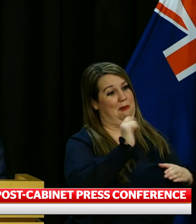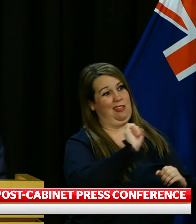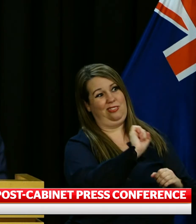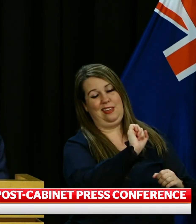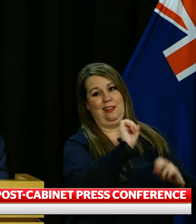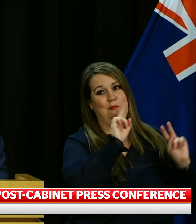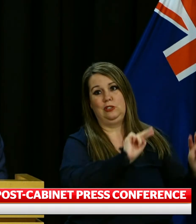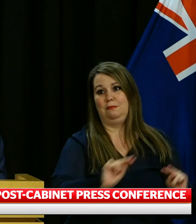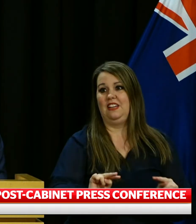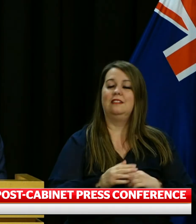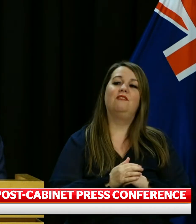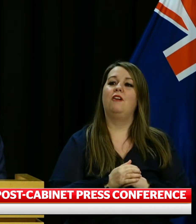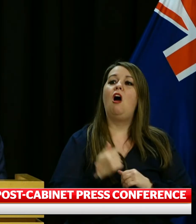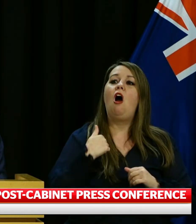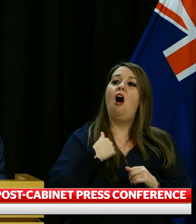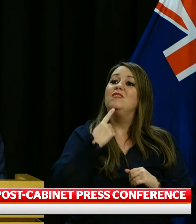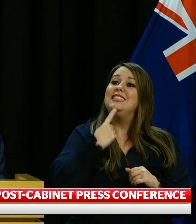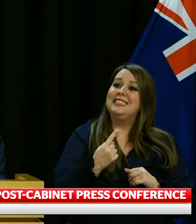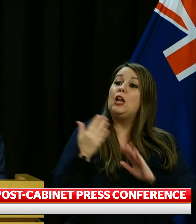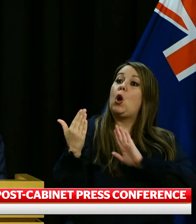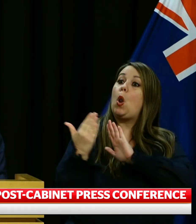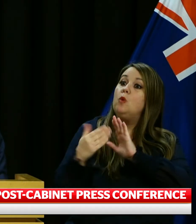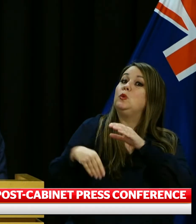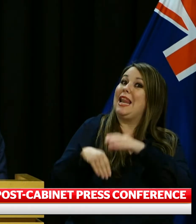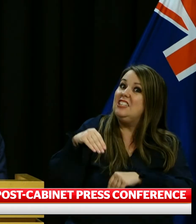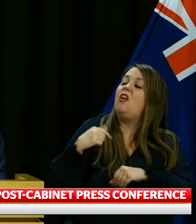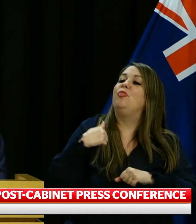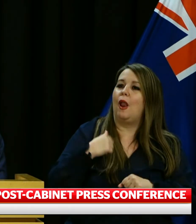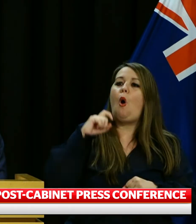indicated that we're not going to be making those calls until closer to the election.